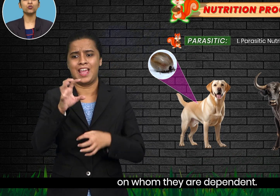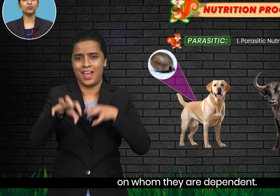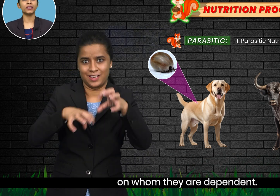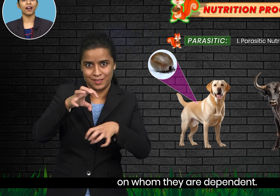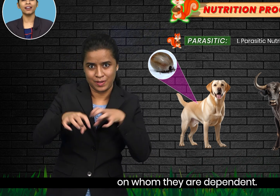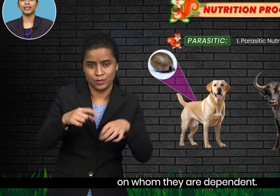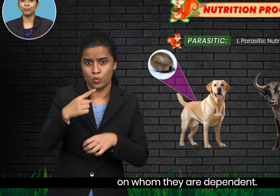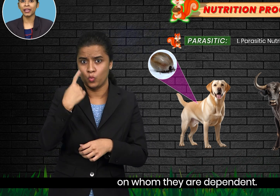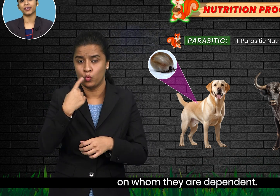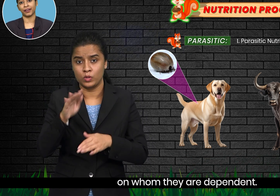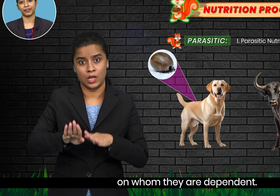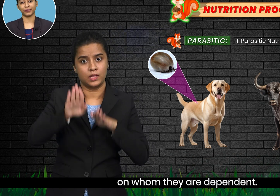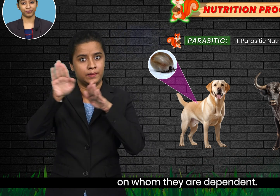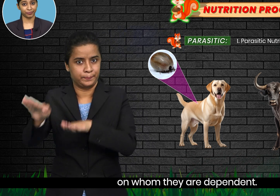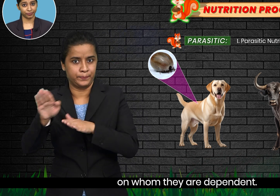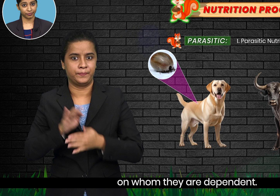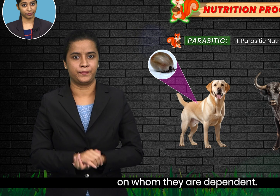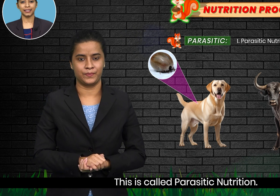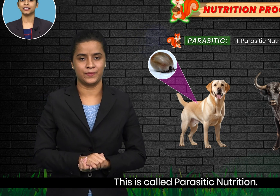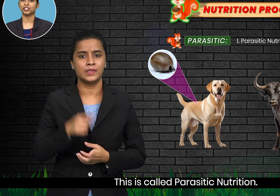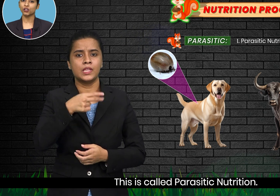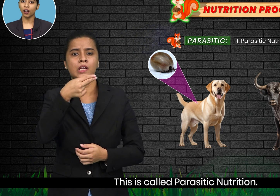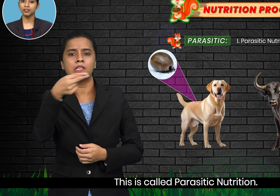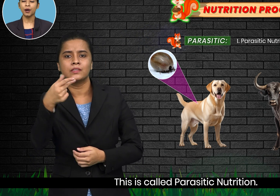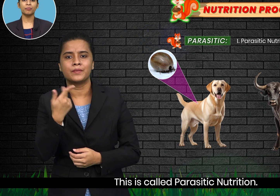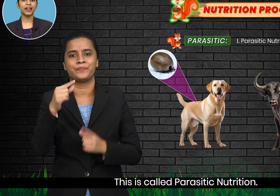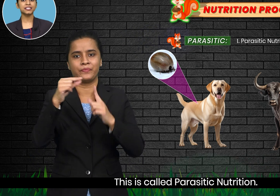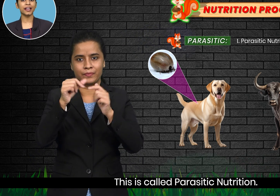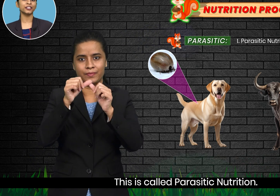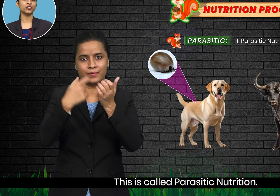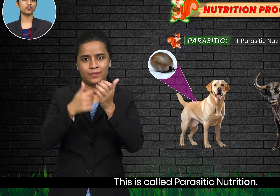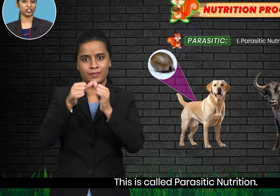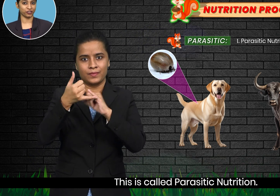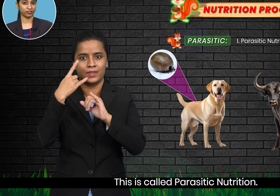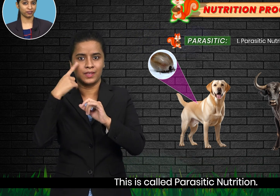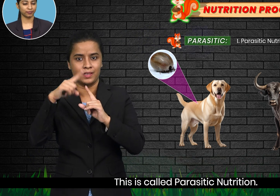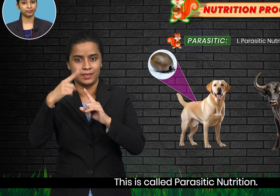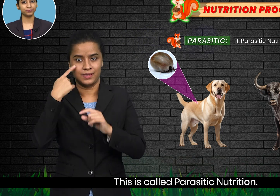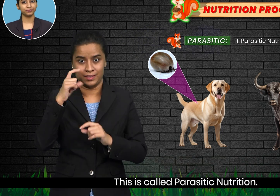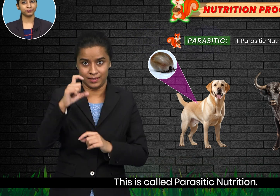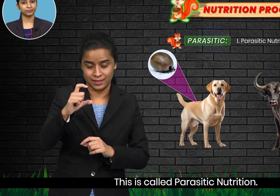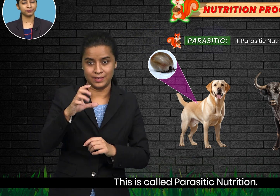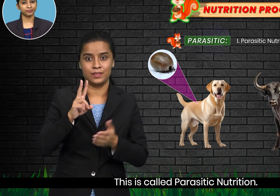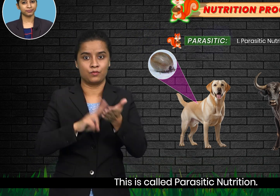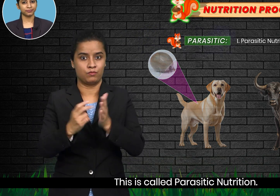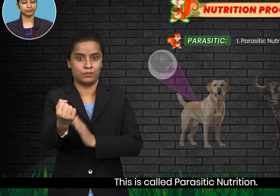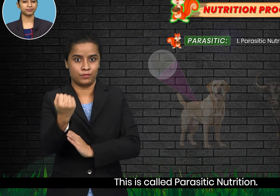on whom they are dependent. This is called parasitic nutrition.